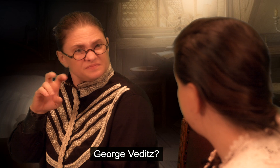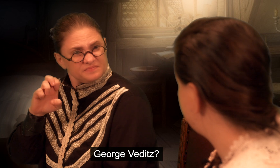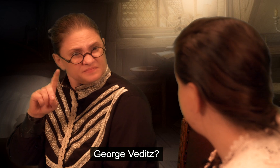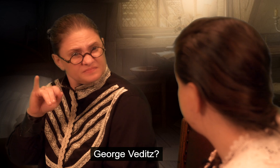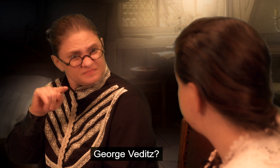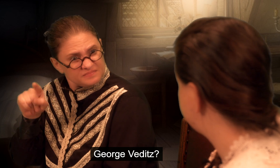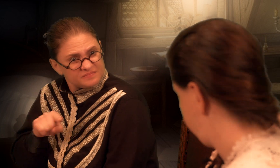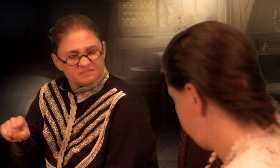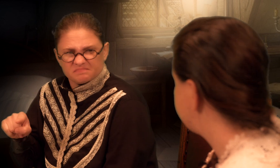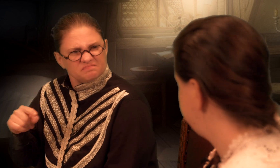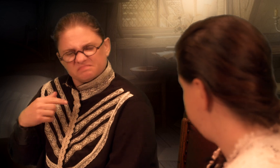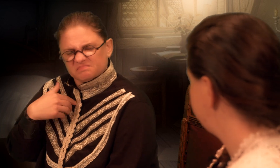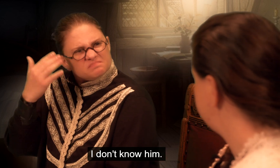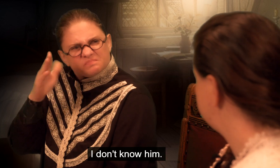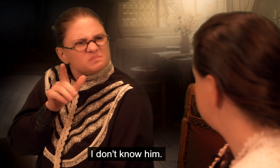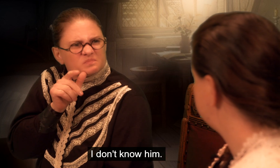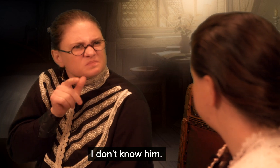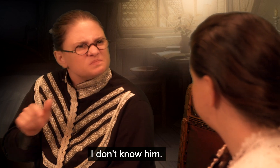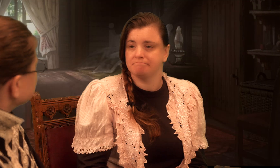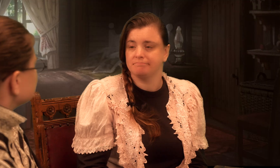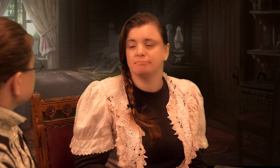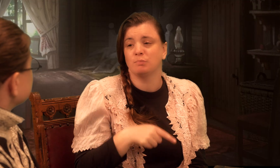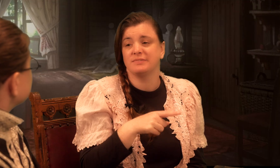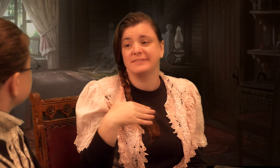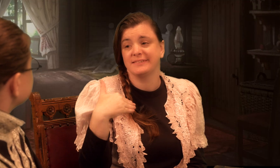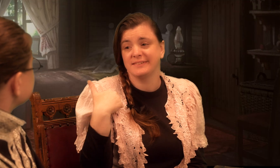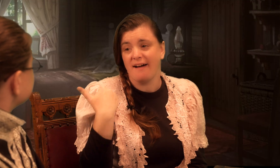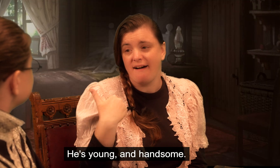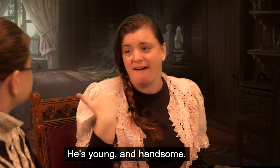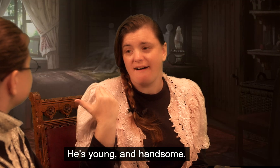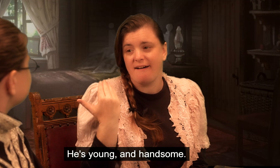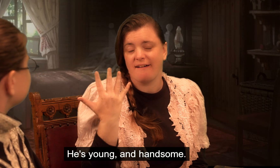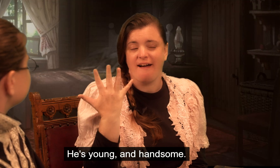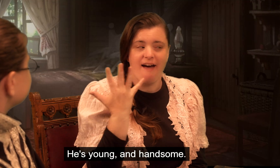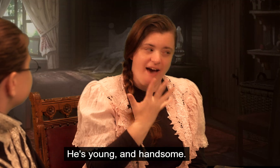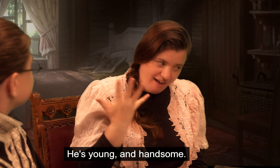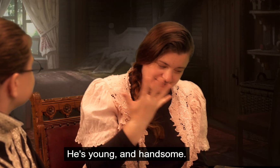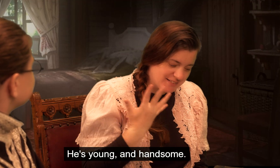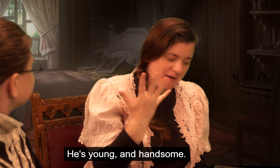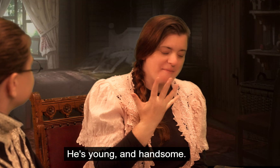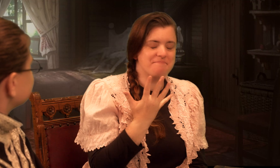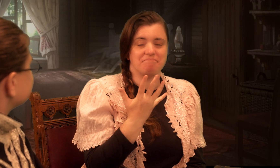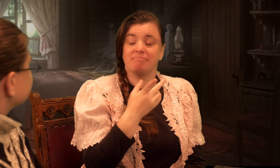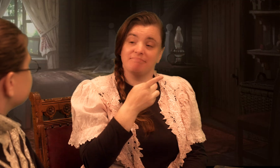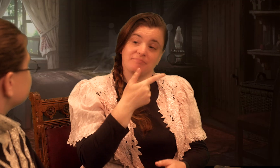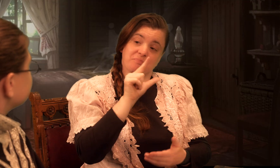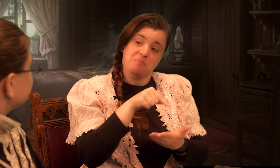George Veditz? I don't know him. He's young and handsome.